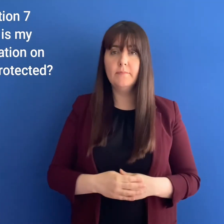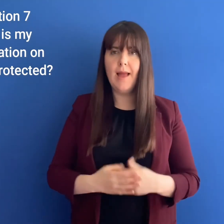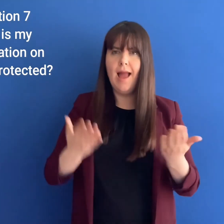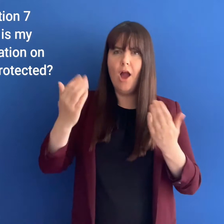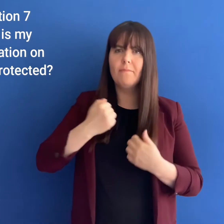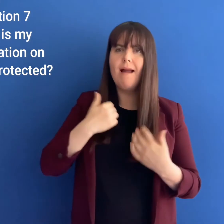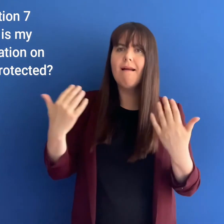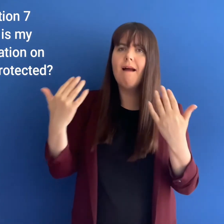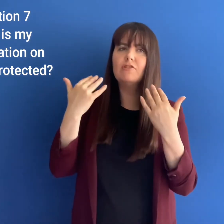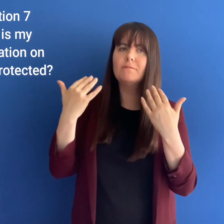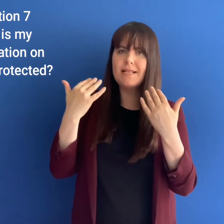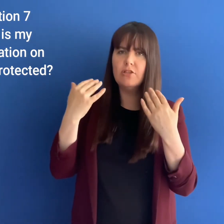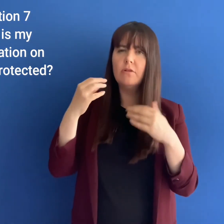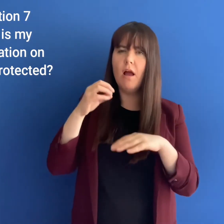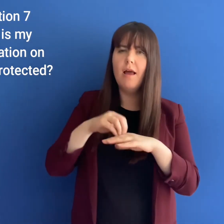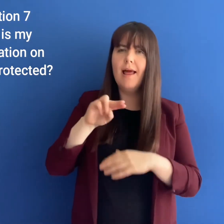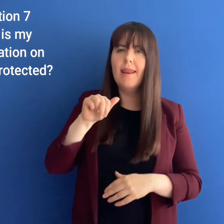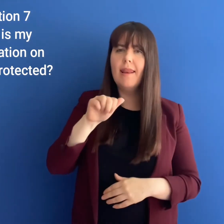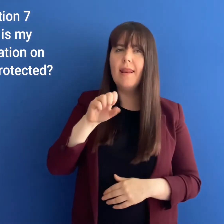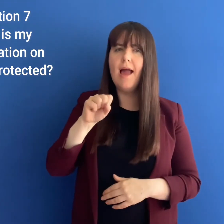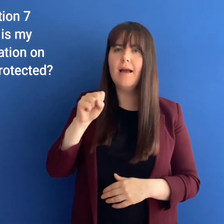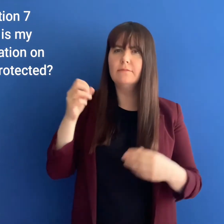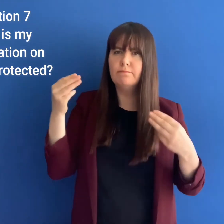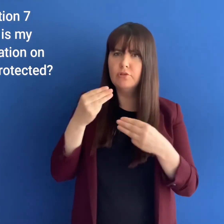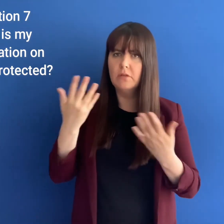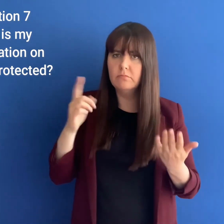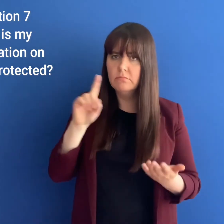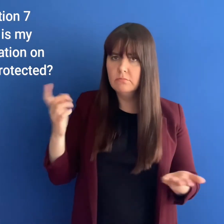Section 7. How is my information on NASS protected?